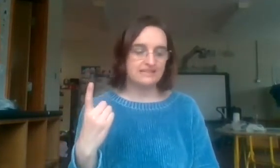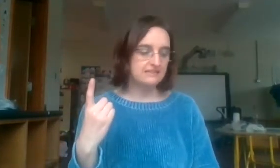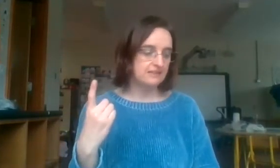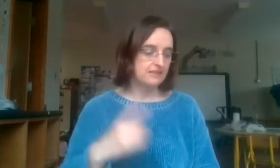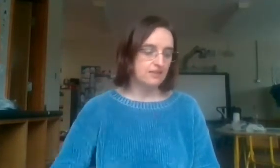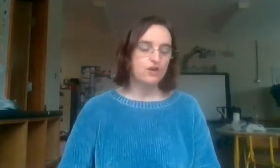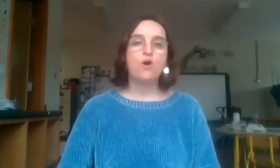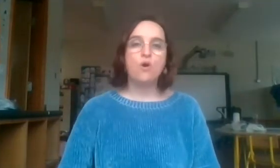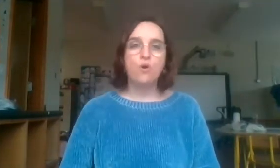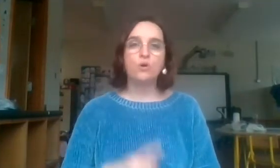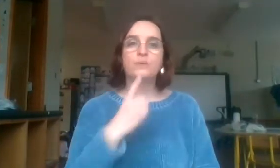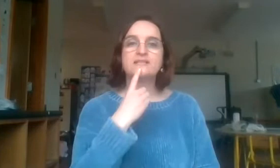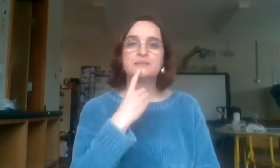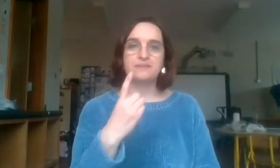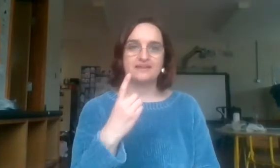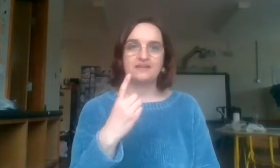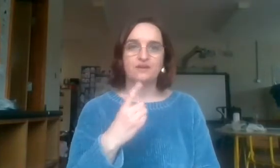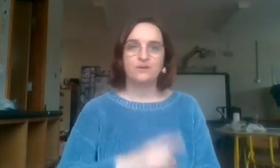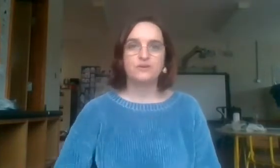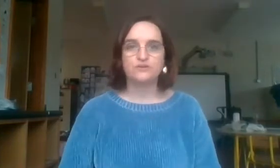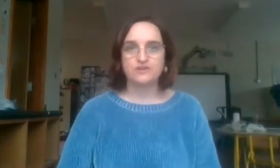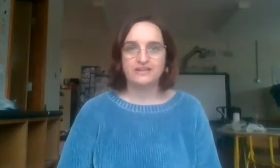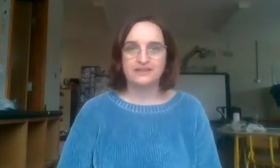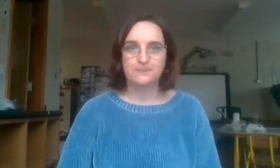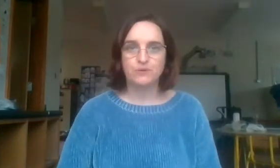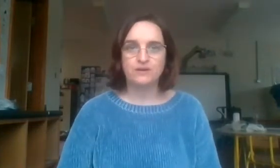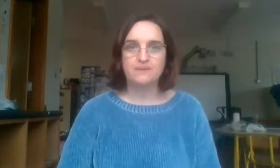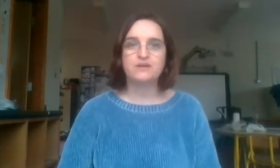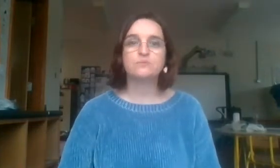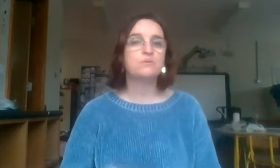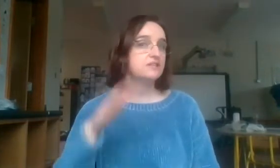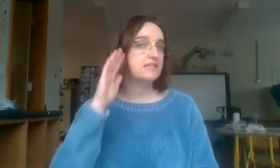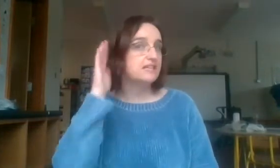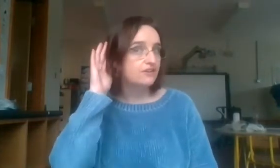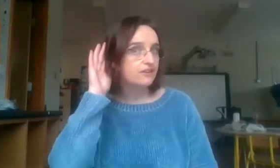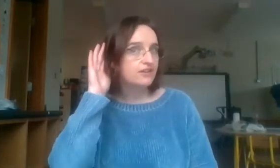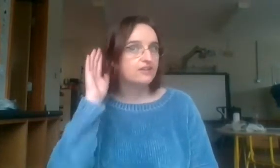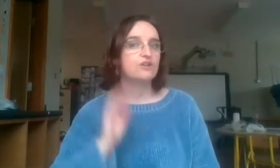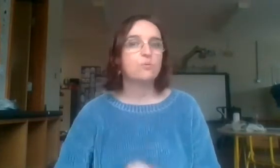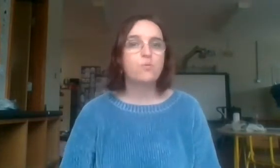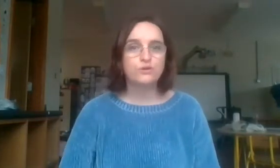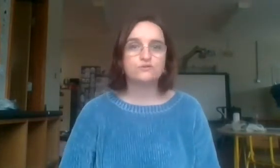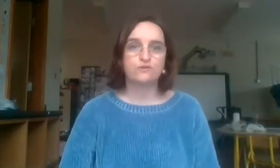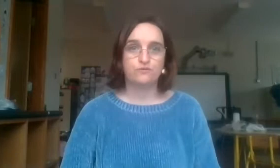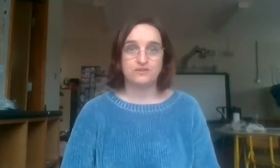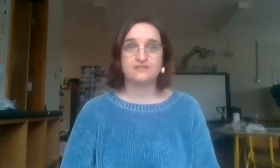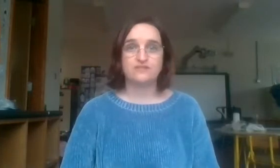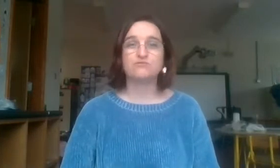is always speak when you're signing, okay? Because we want to hear your wonderful voices. It's